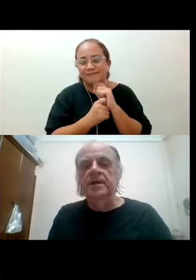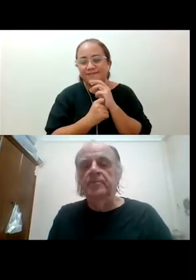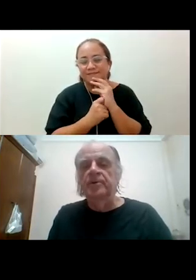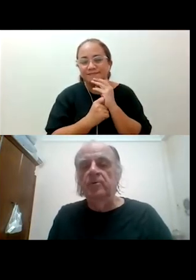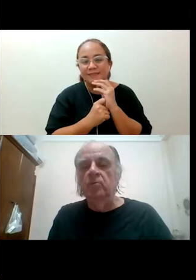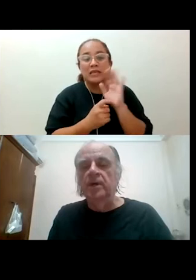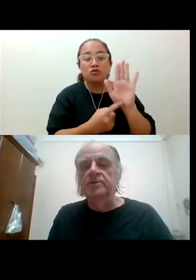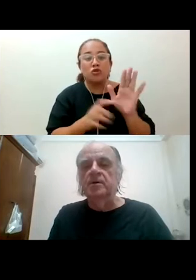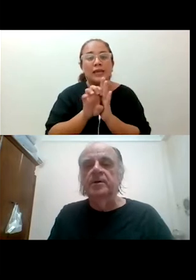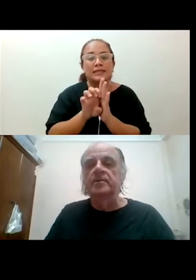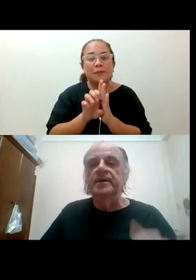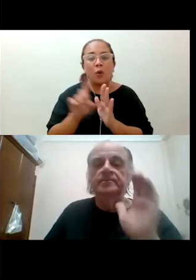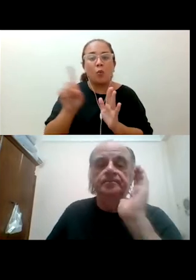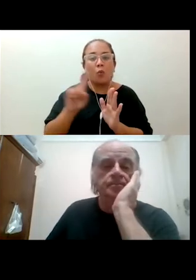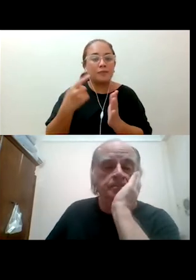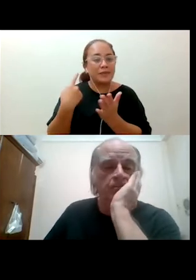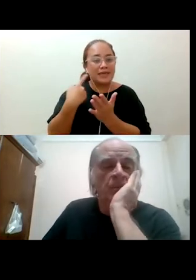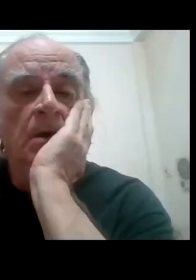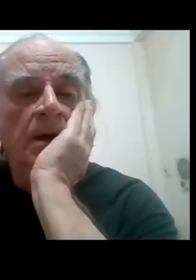an example of what I was talking about.